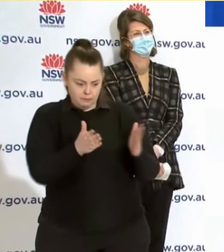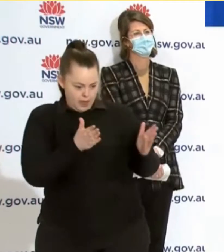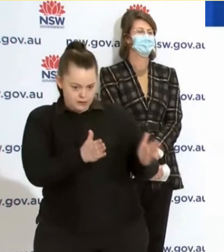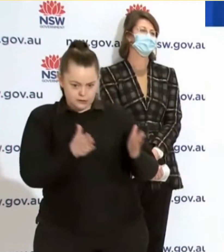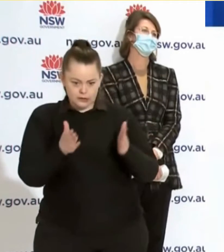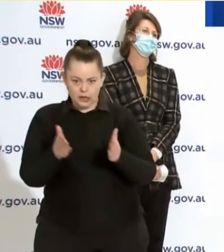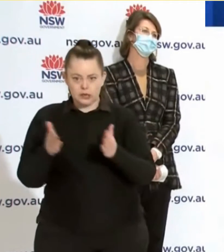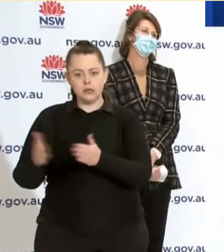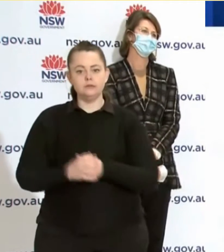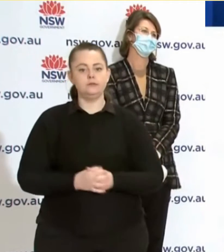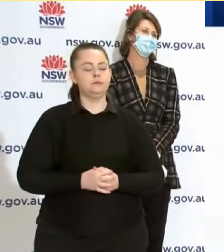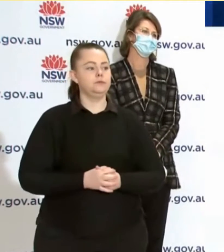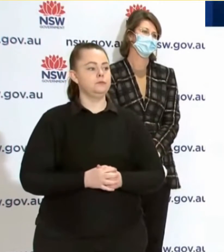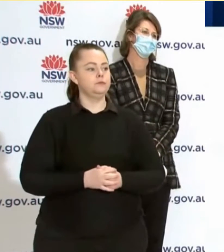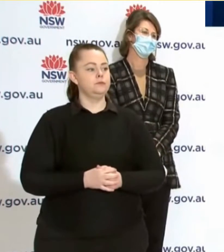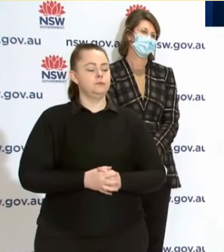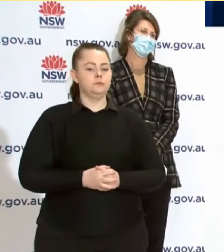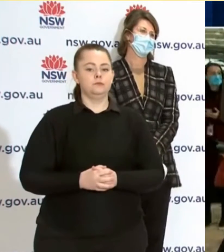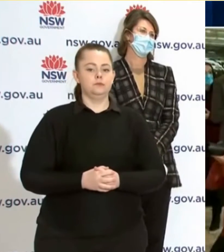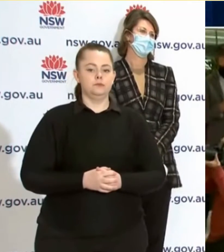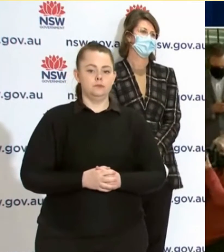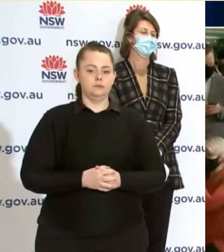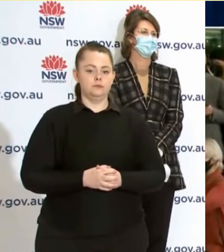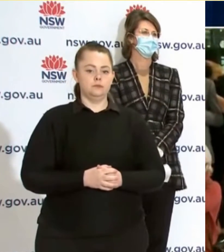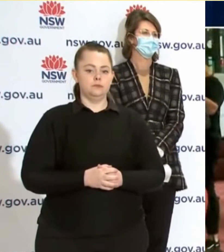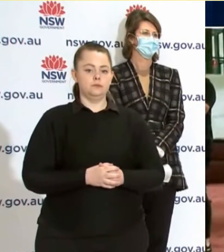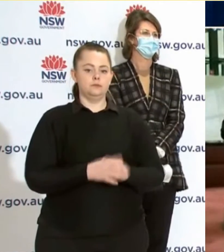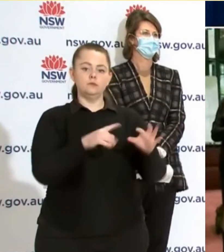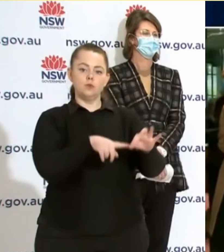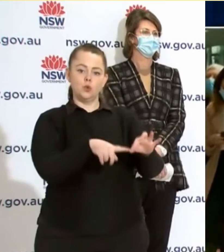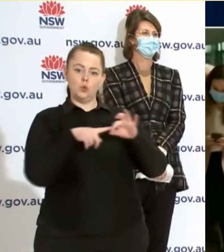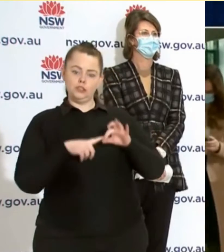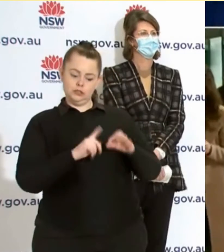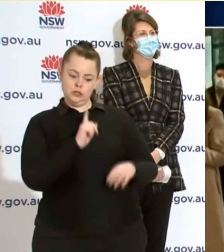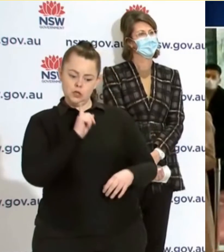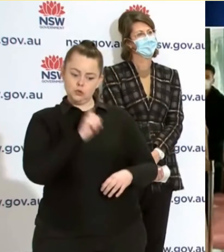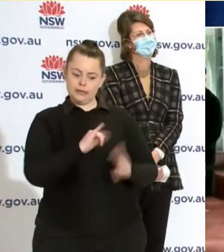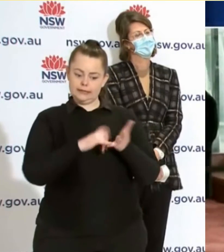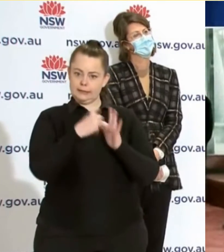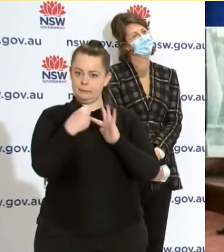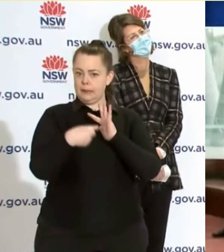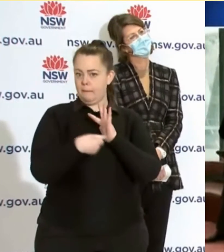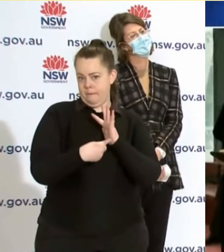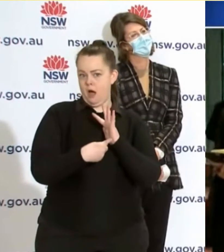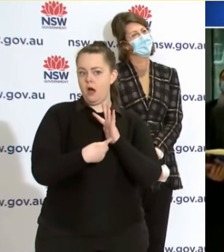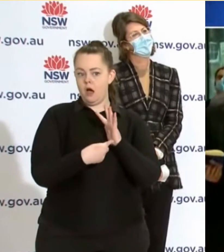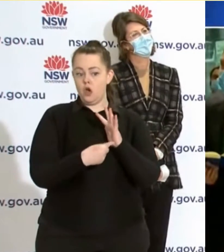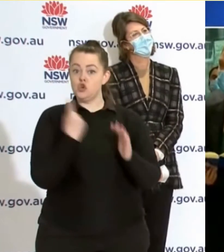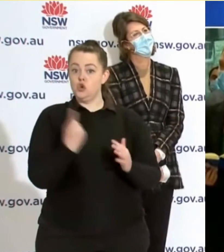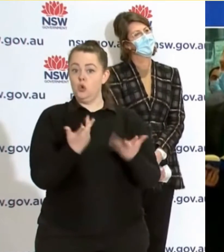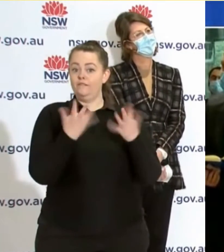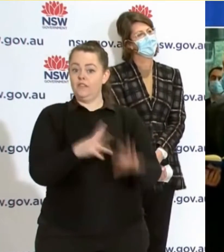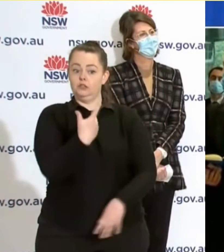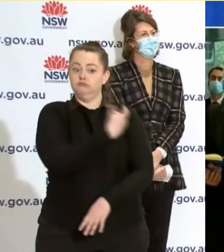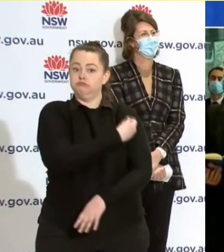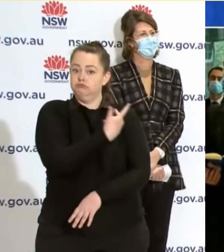You're promising that people who are vaccinated will get one extra thing, from September, days after you've imposed